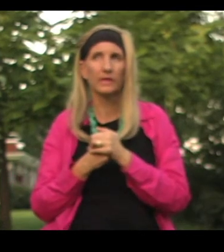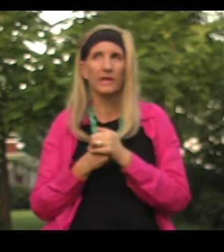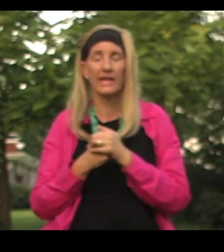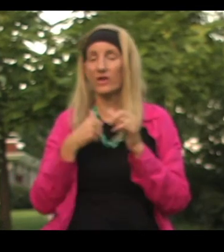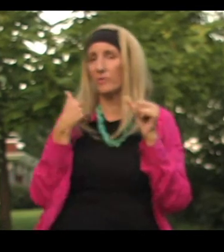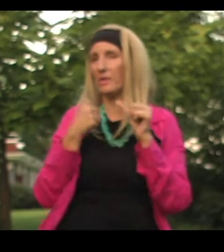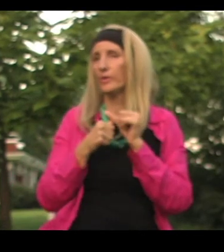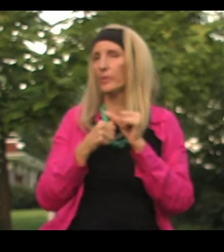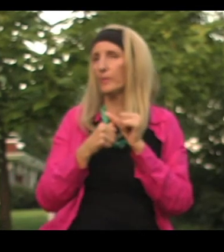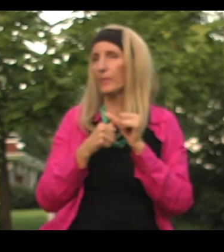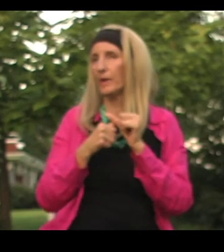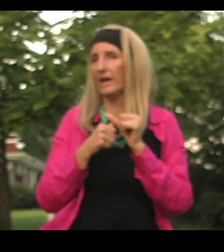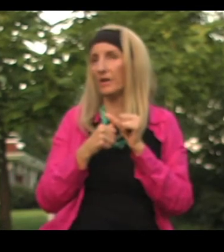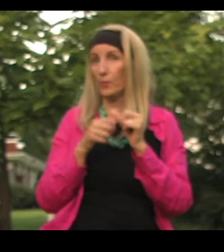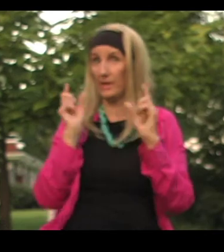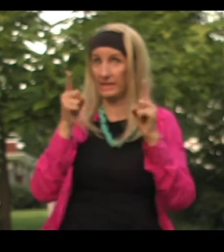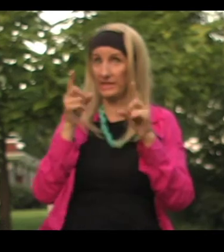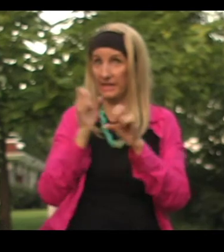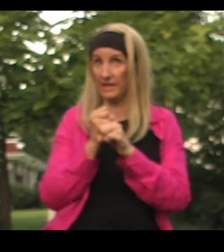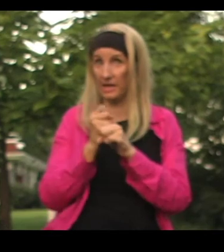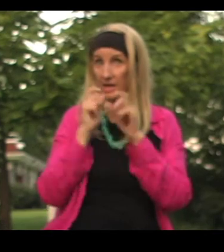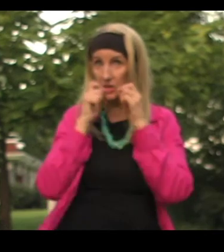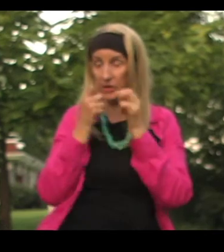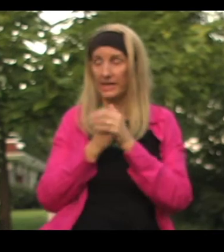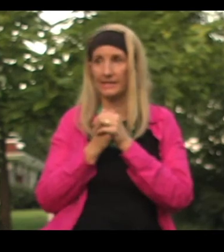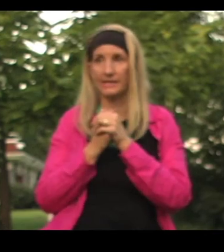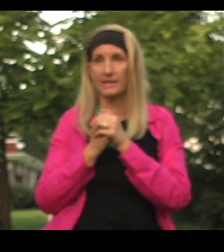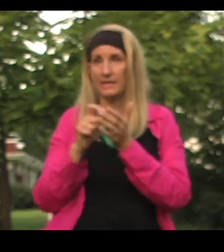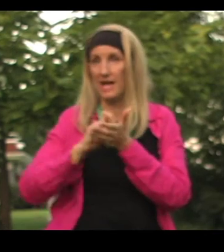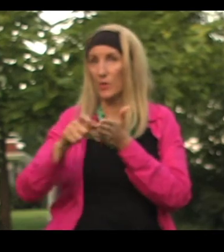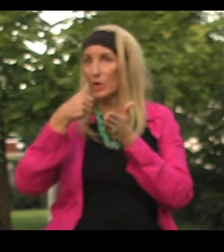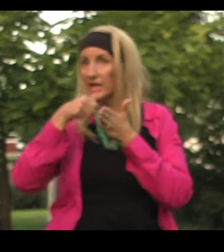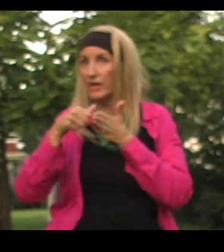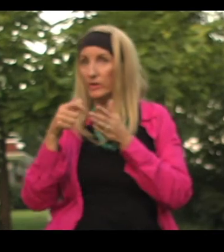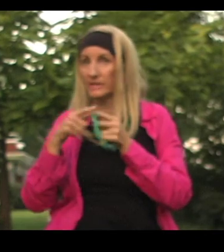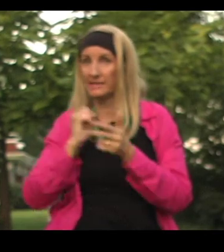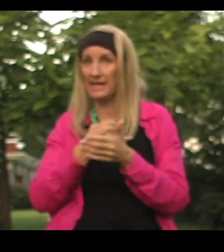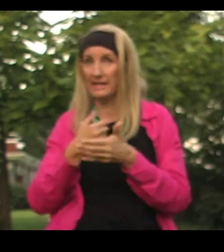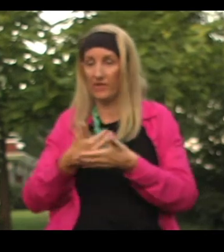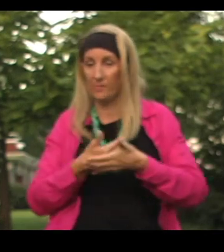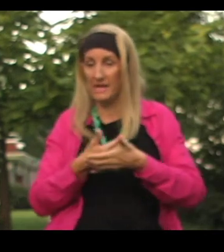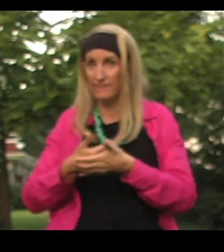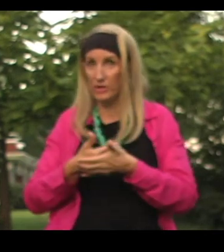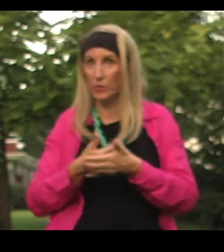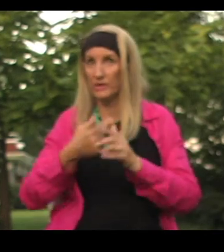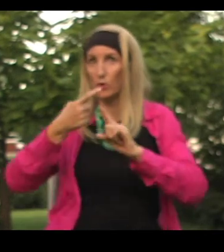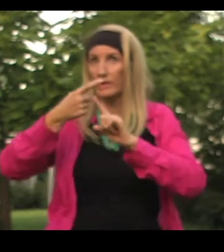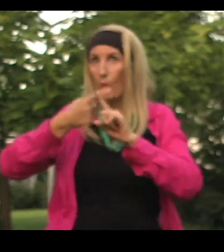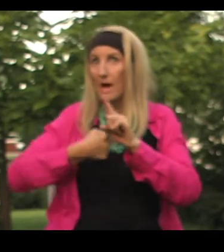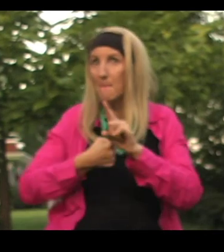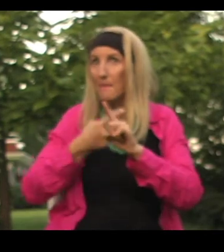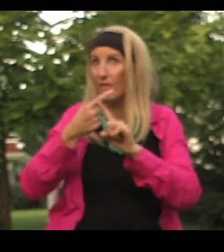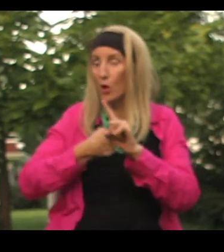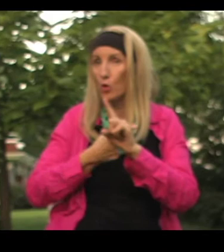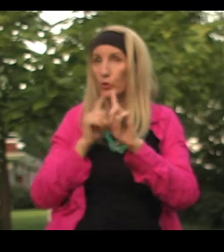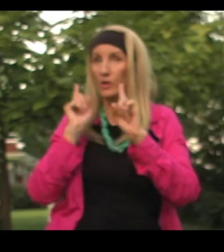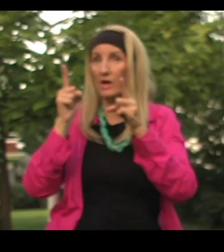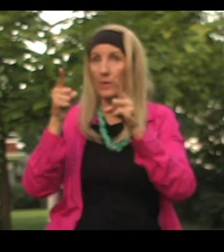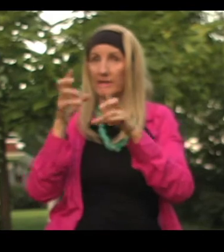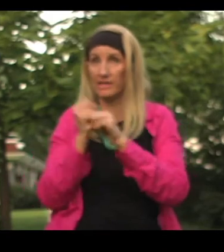And I remember when I went to get Andres, I wrote a letter to Selah, the baby, who was only 1 month old when I went to go